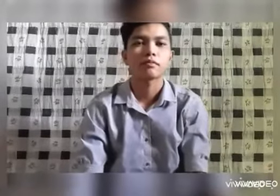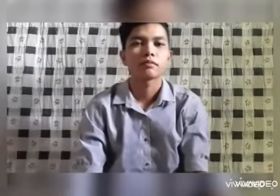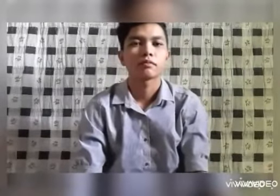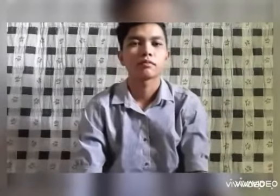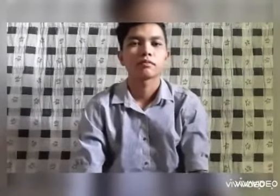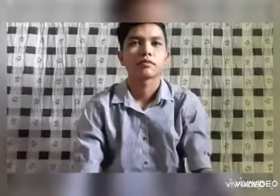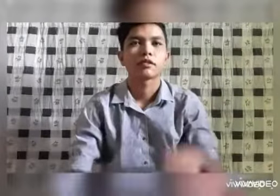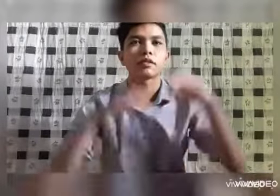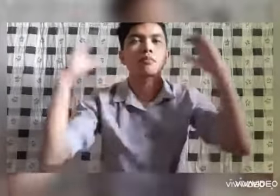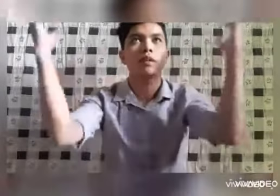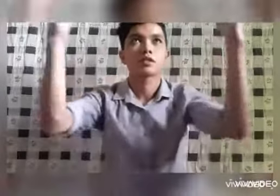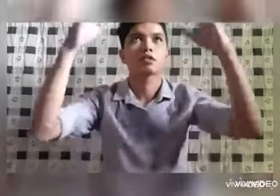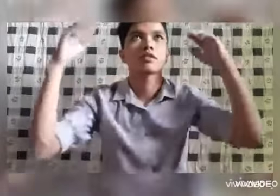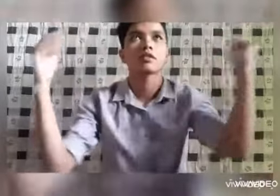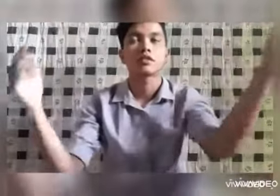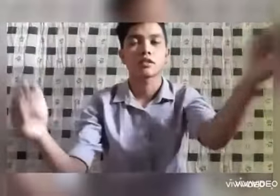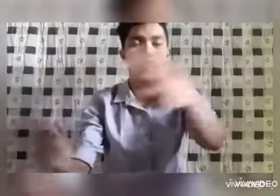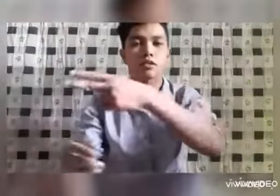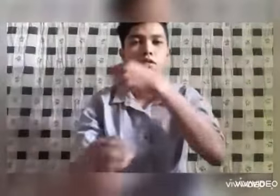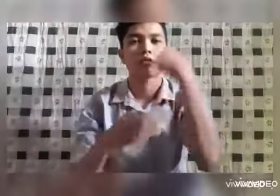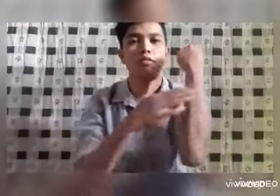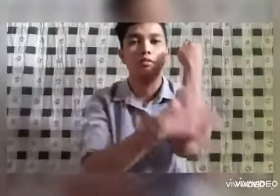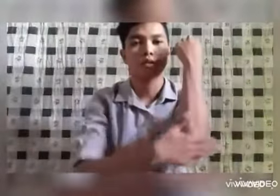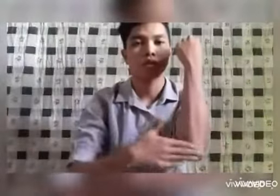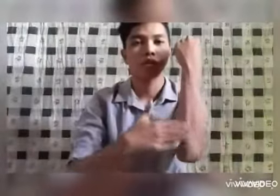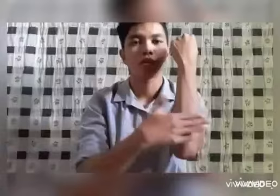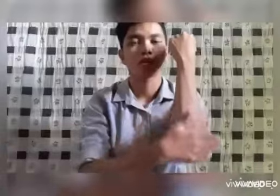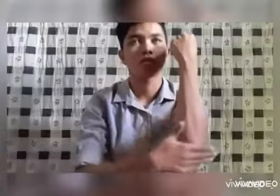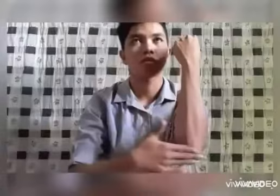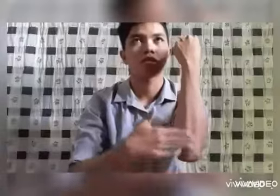Imagine there's no countries